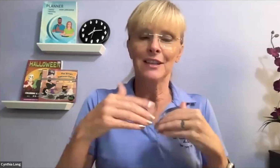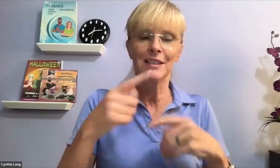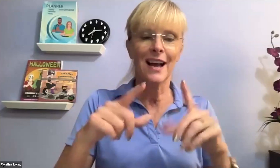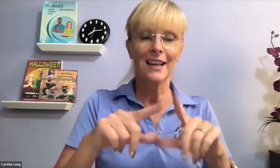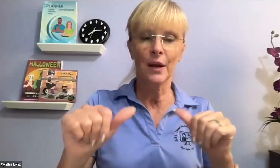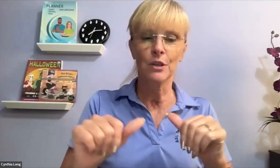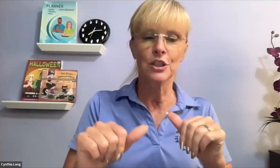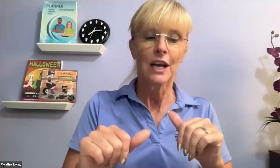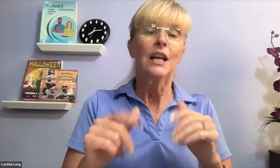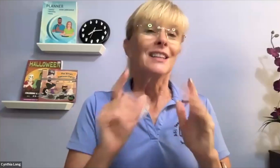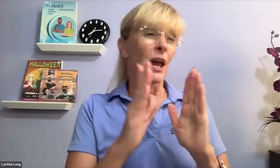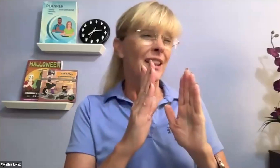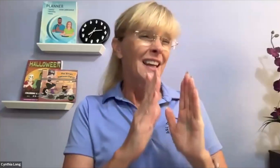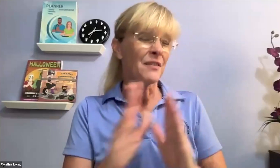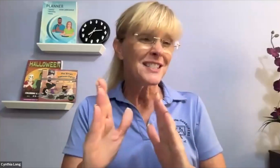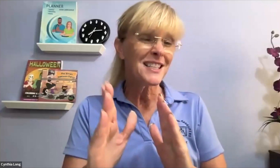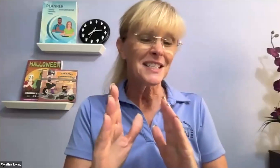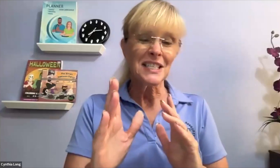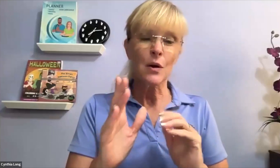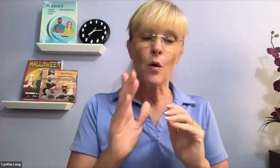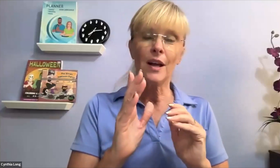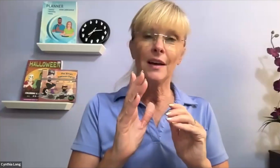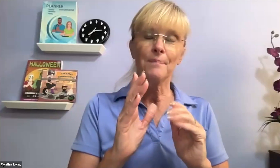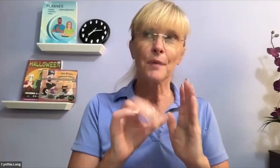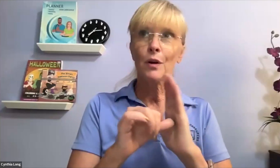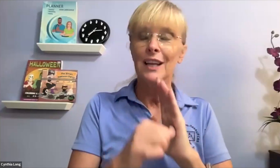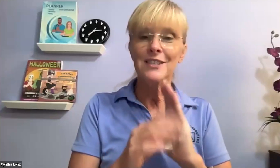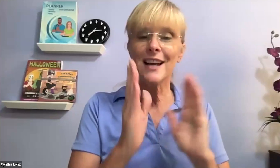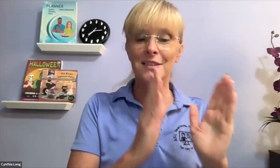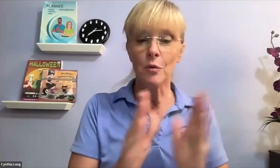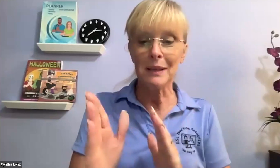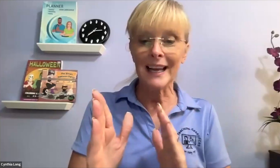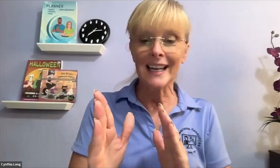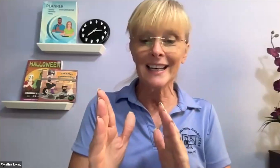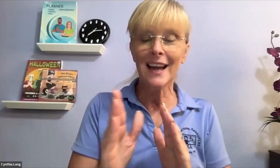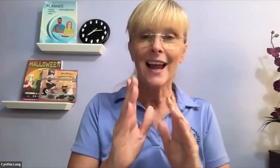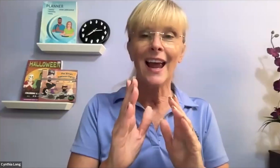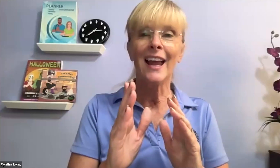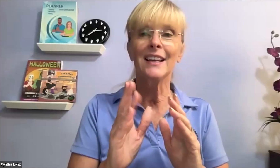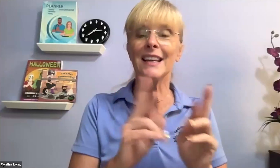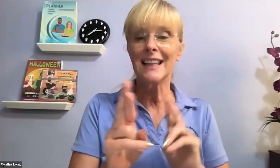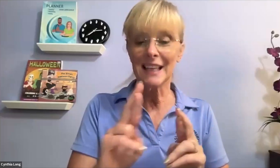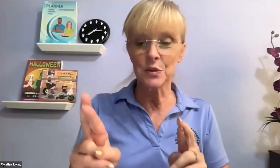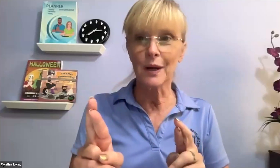having sign language. And the emphasis is on, we're going to emphasize on planning and getting things